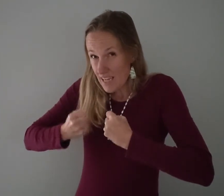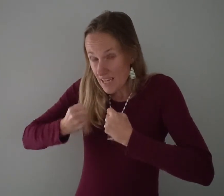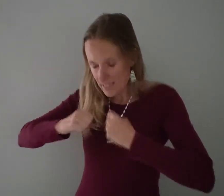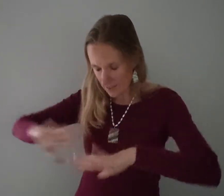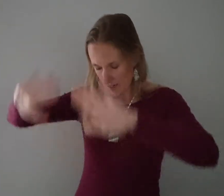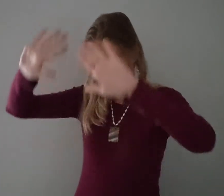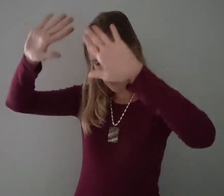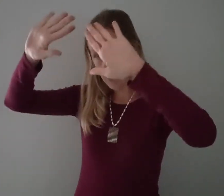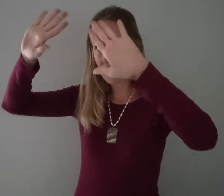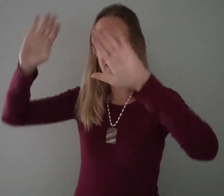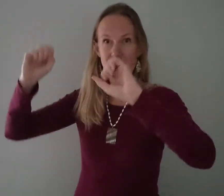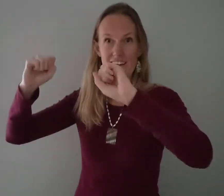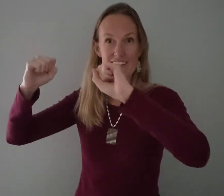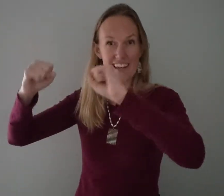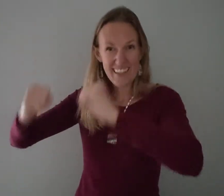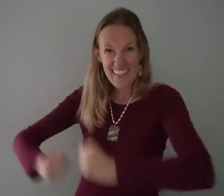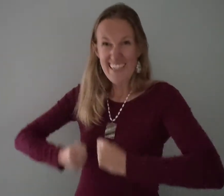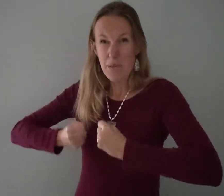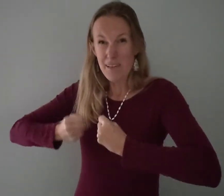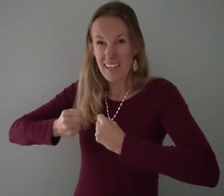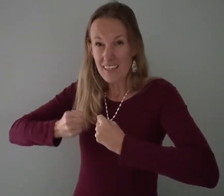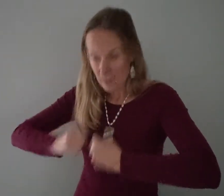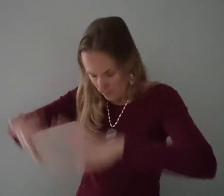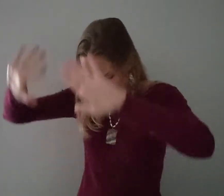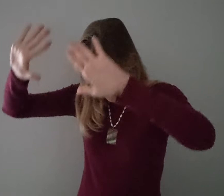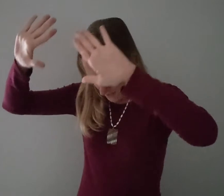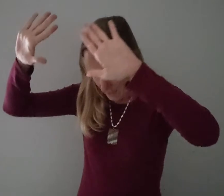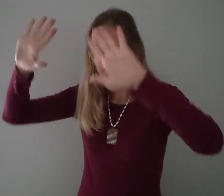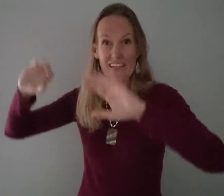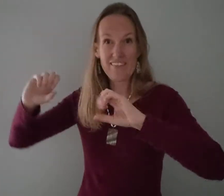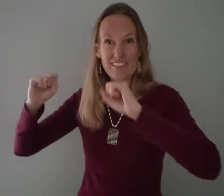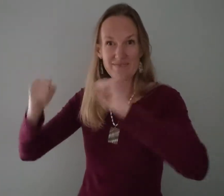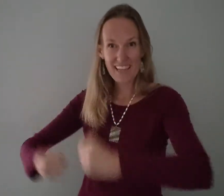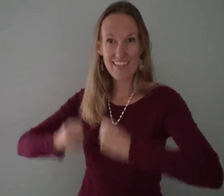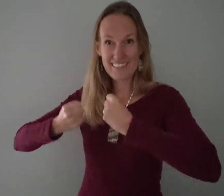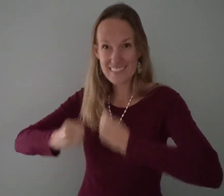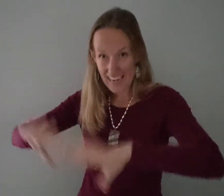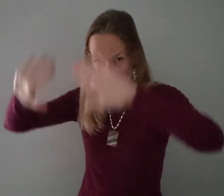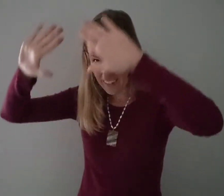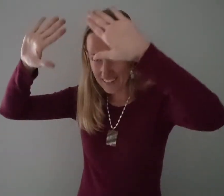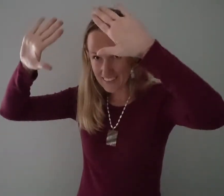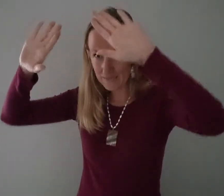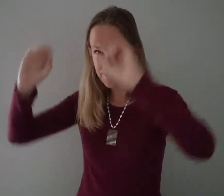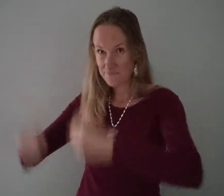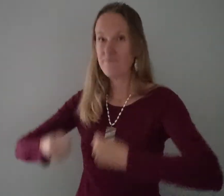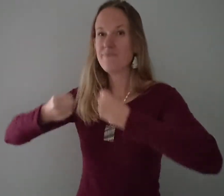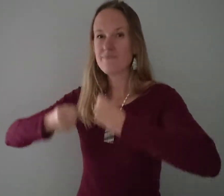and then no, I'll give it to God, okay? Keeping it, no, I give it, okay? Sacrifice.